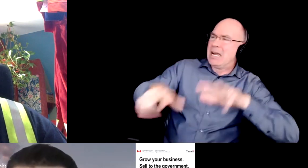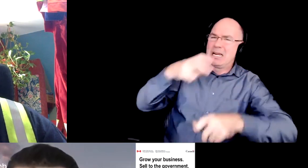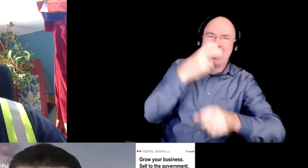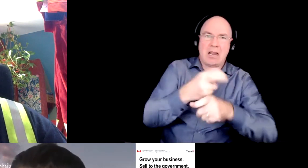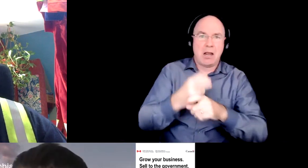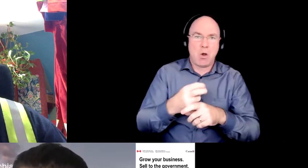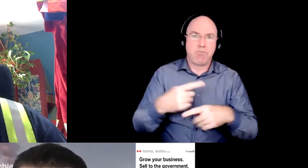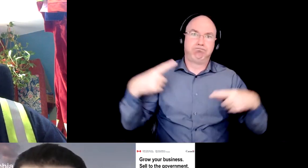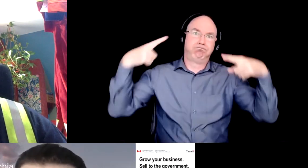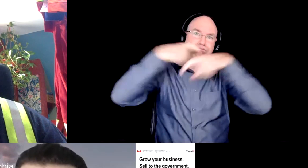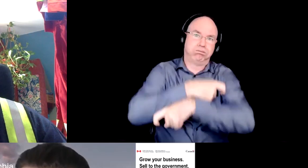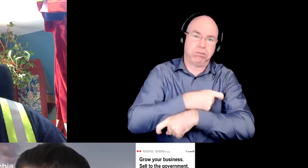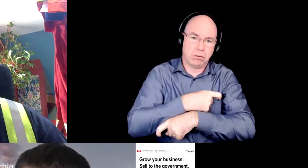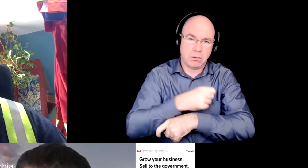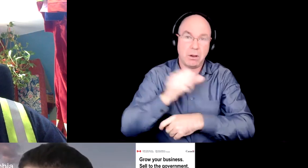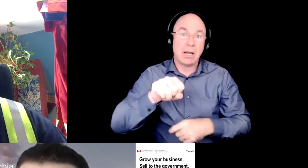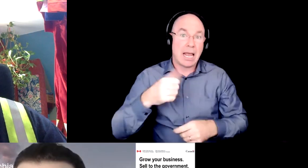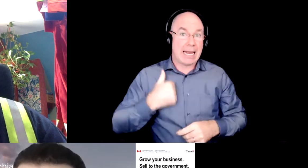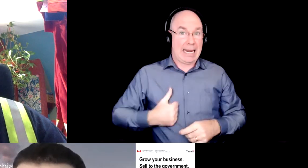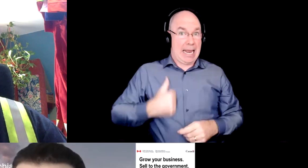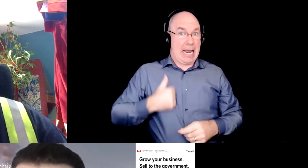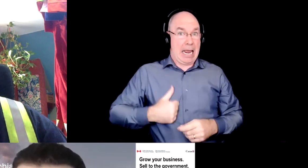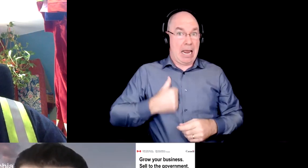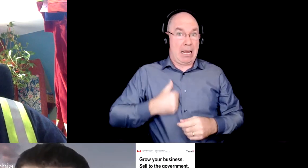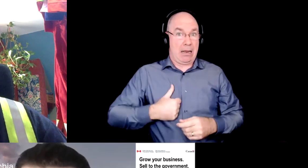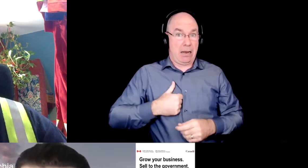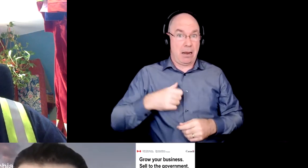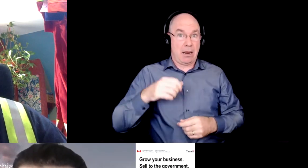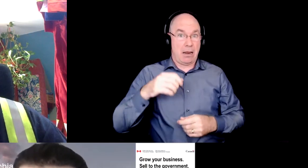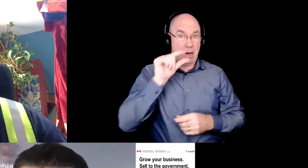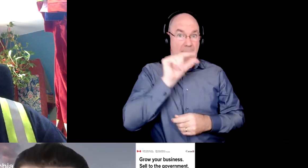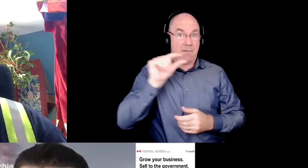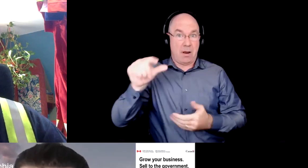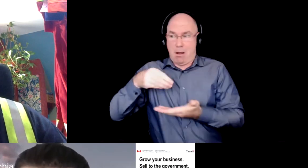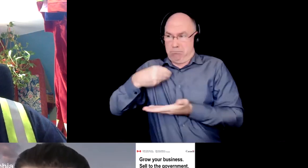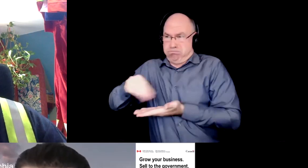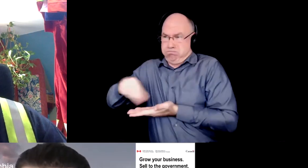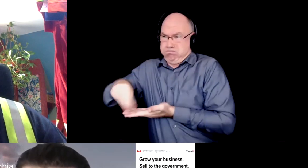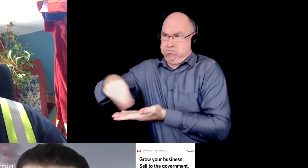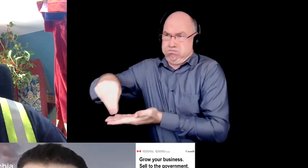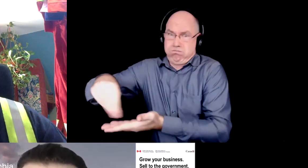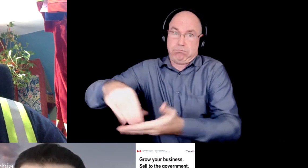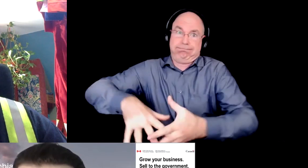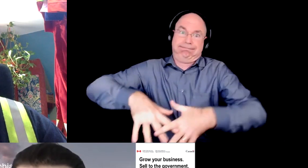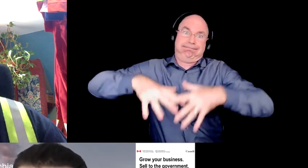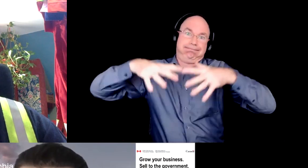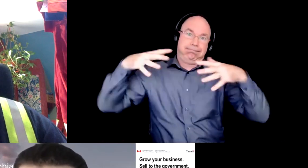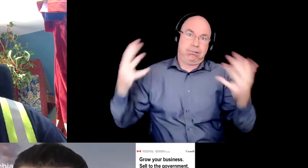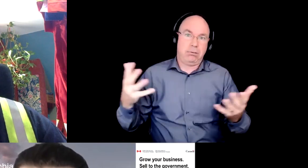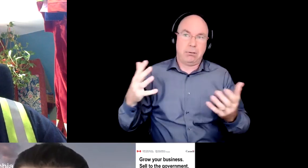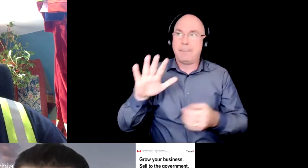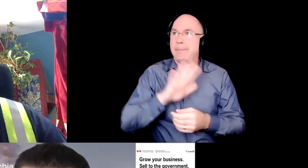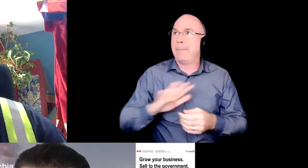Government of Canada buys a lot. We're one of the biggest buyers of goods and services in the country, an average of